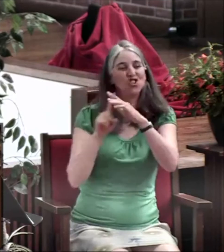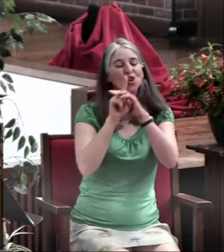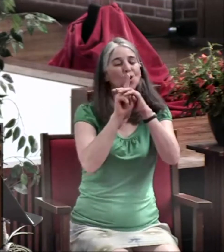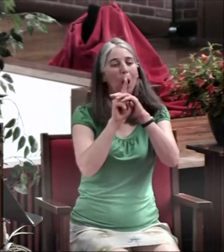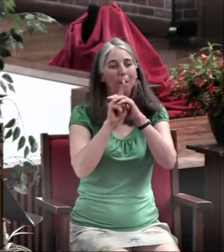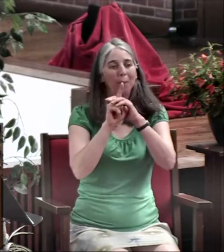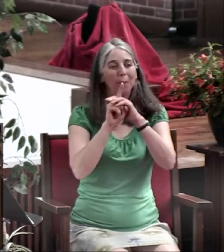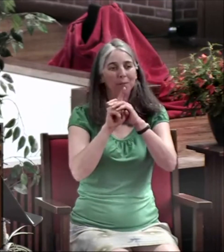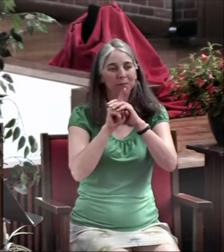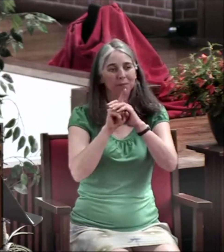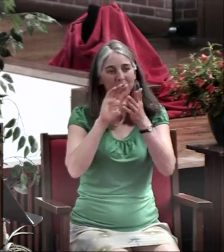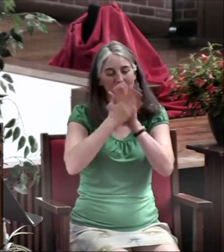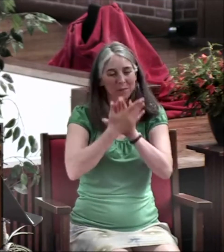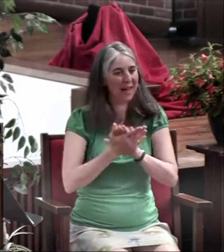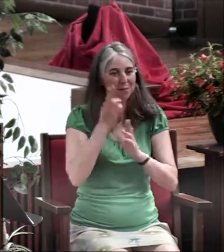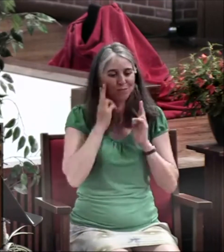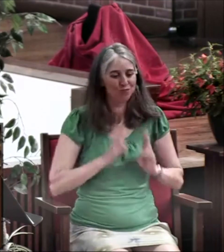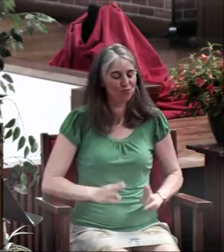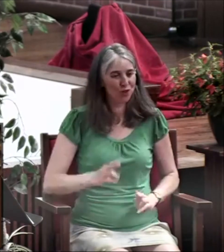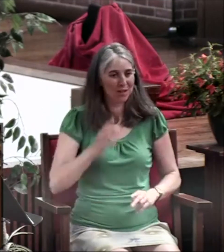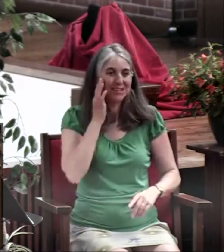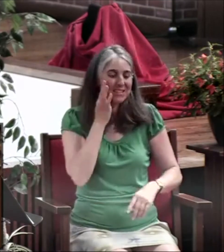up with skin on his body,